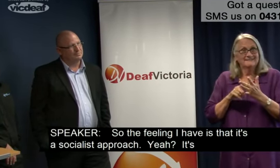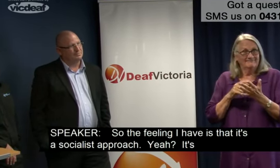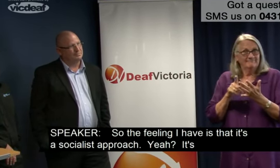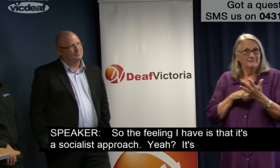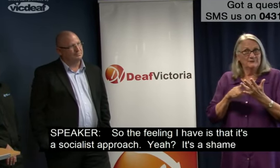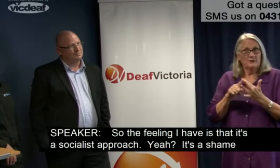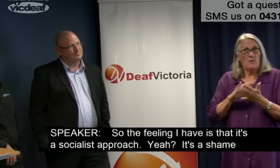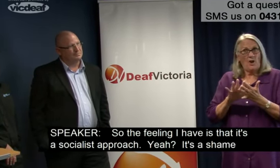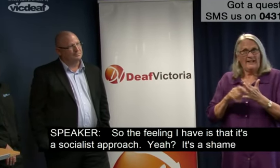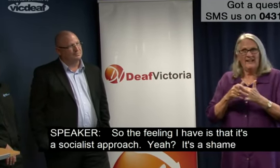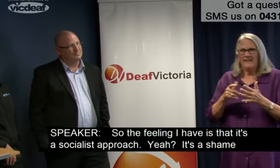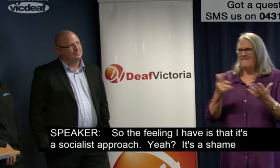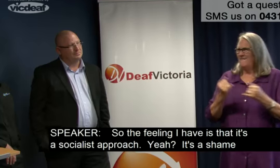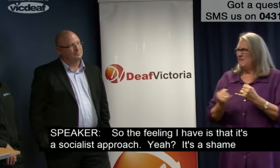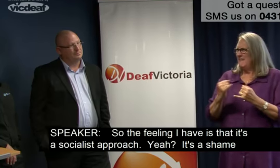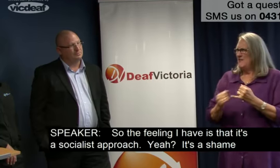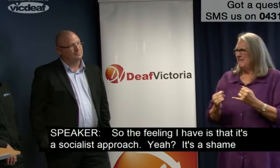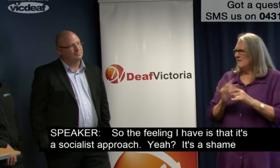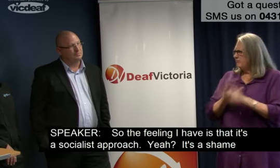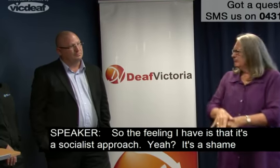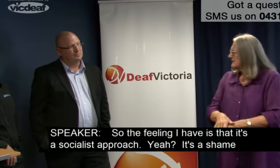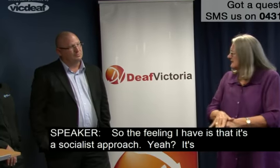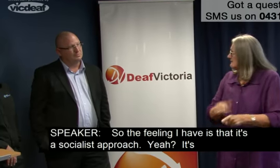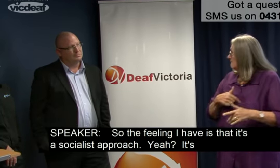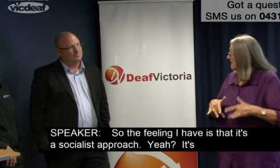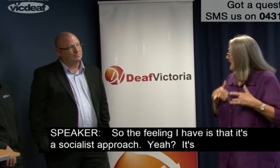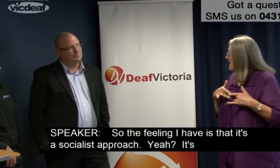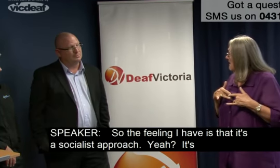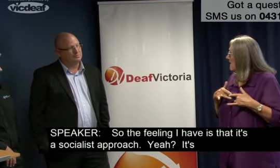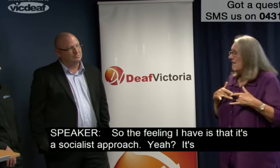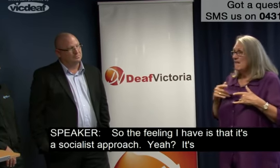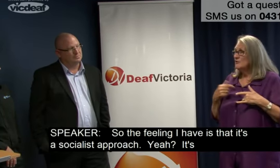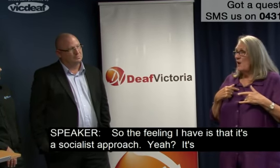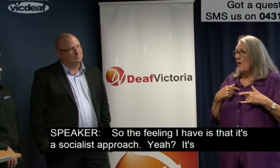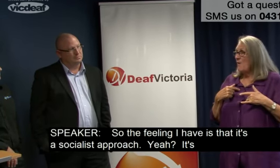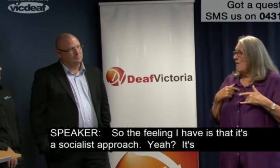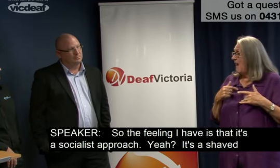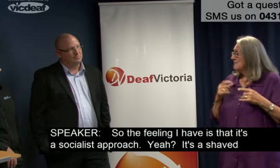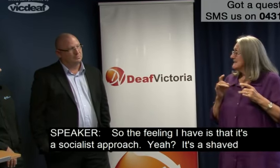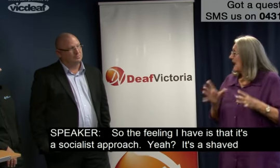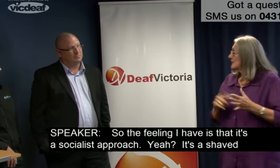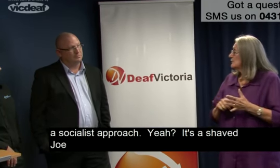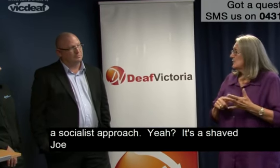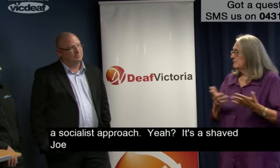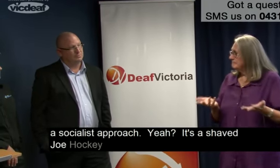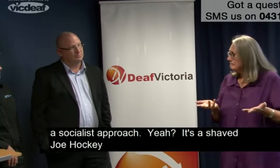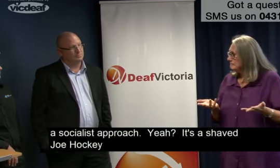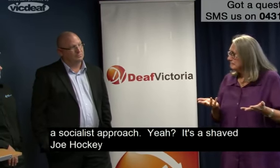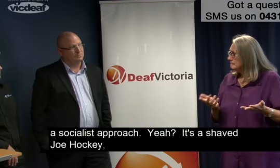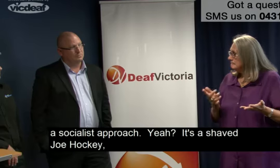Hocking. Not 50 Shades of Grey, okay? feel it's oppressive. And